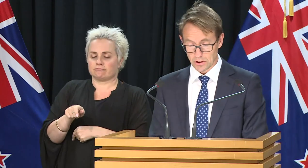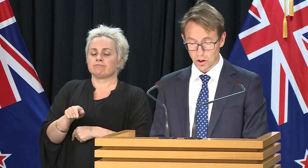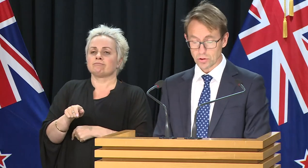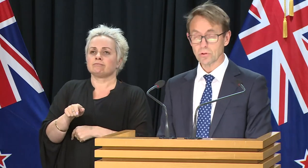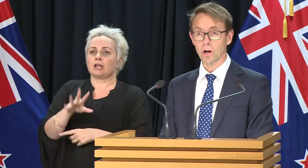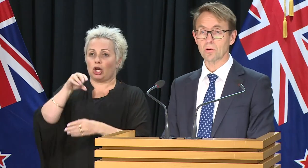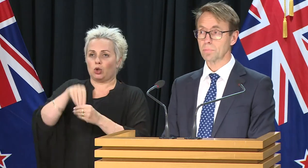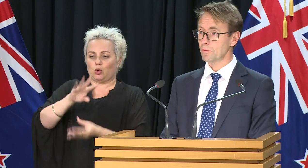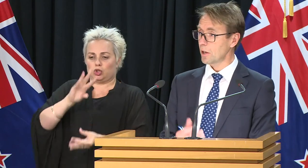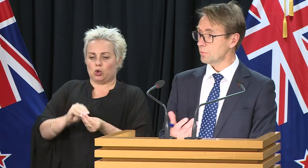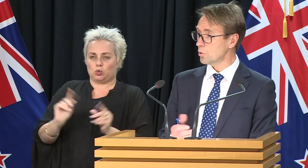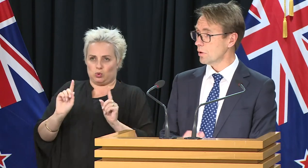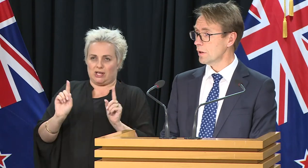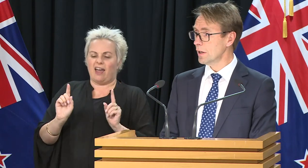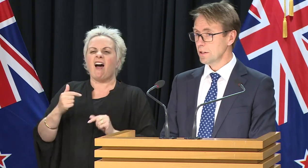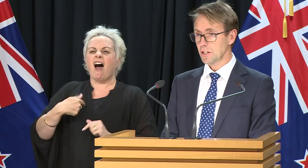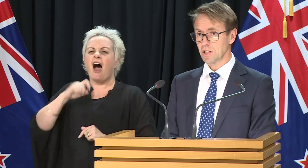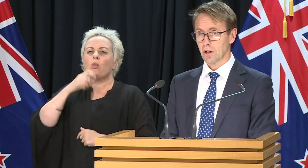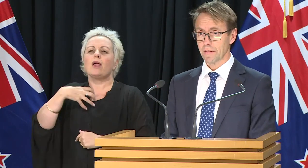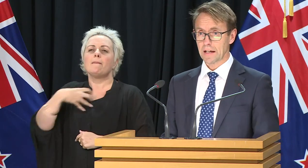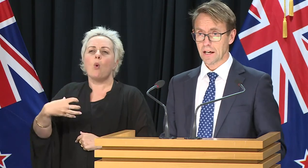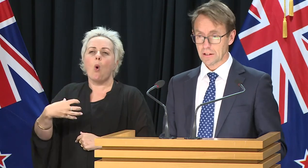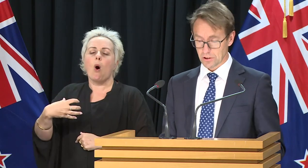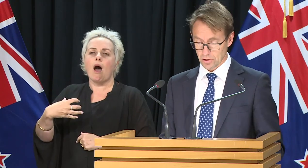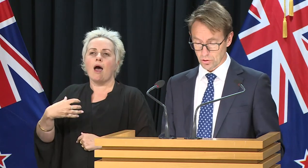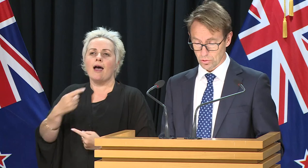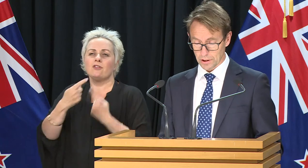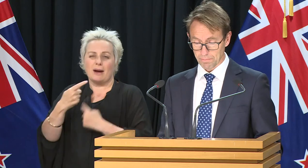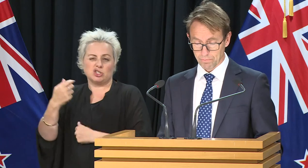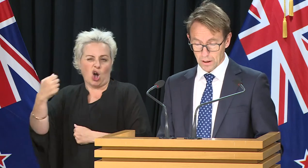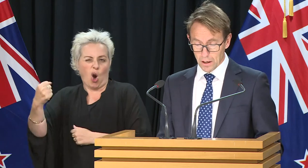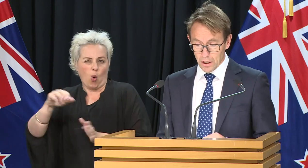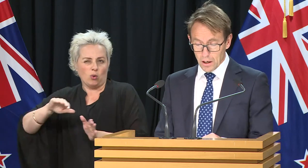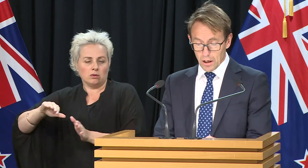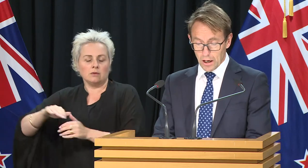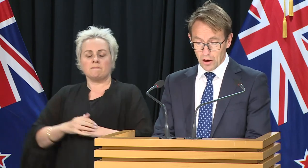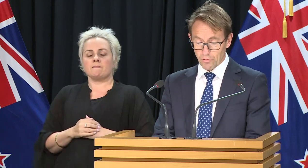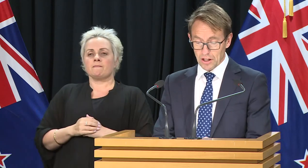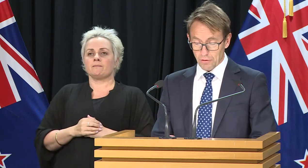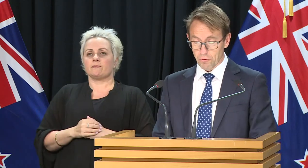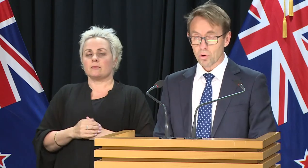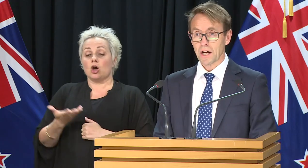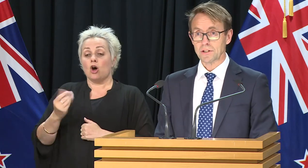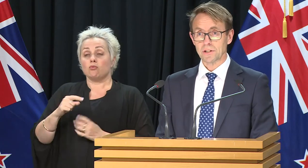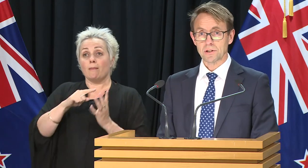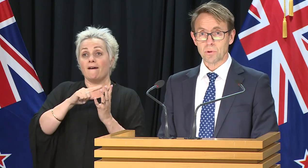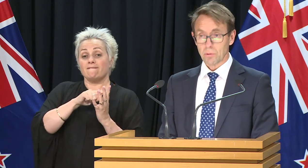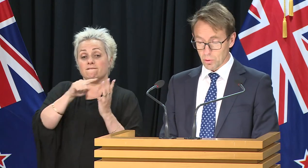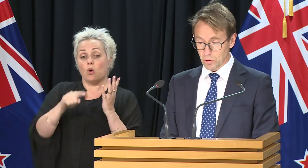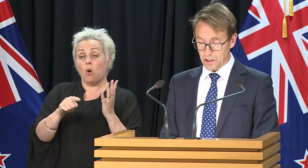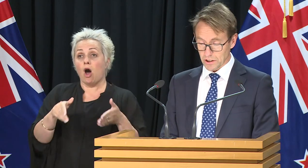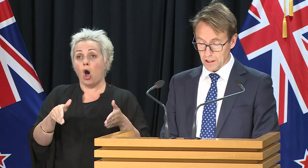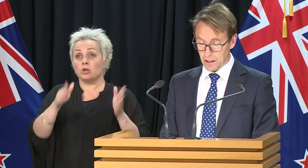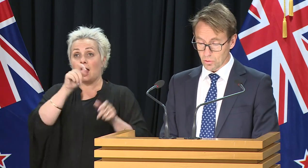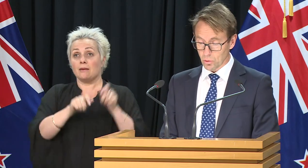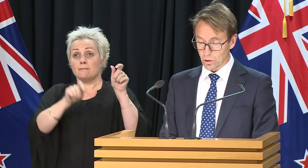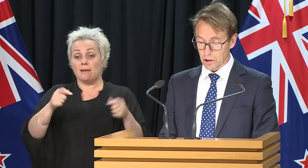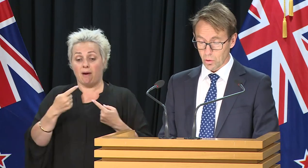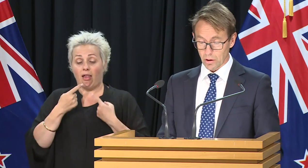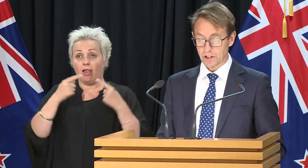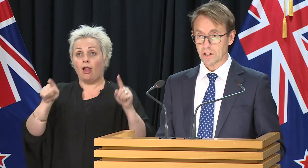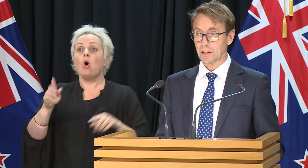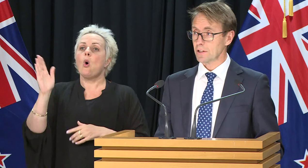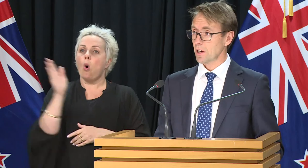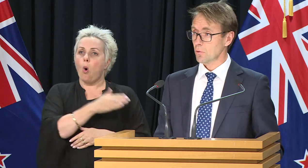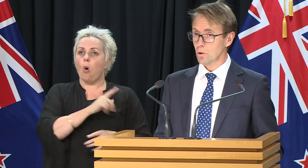today's total. I will provide more detail on that case shortly. Of the other four cases we're reporting today, all